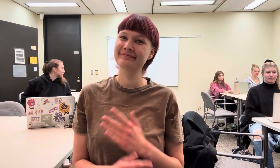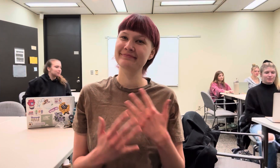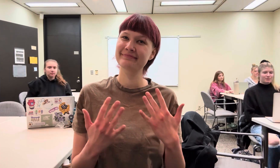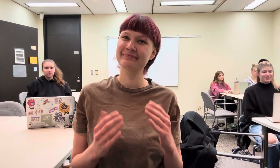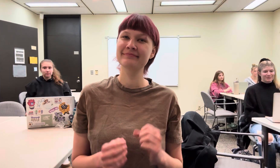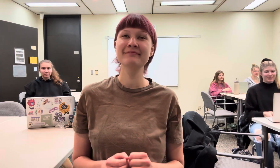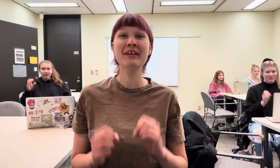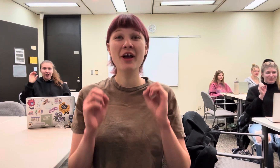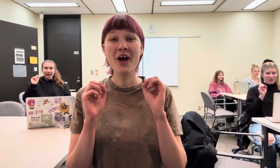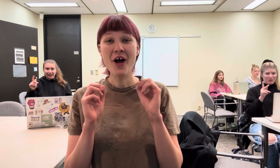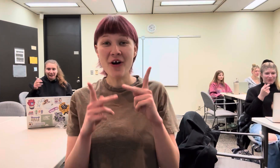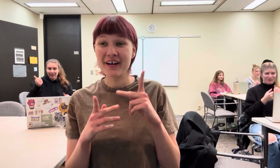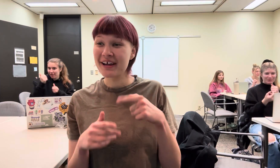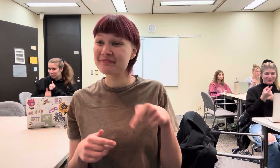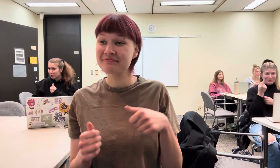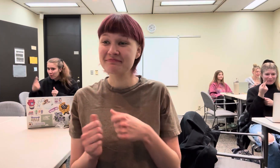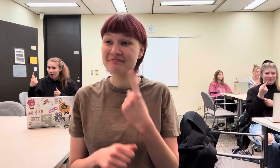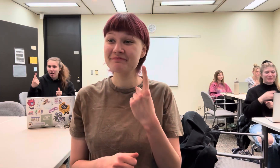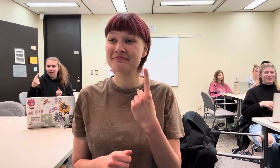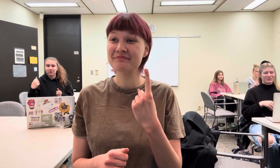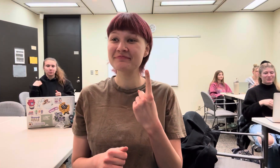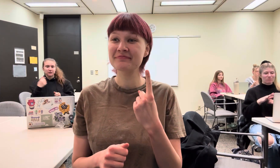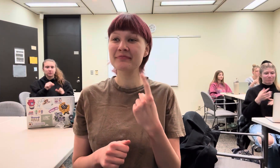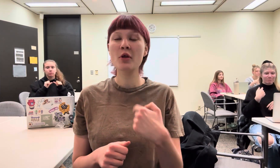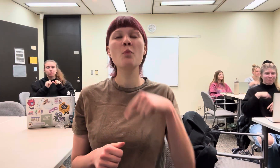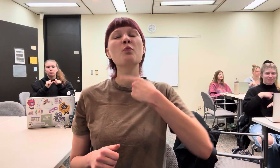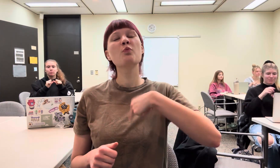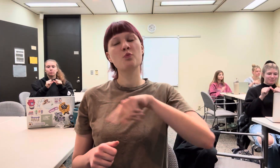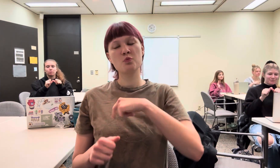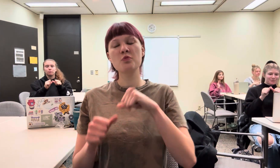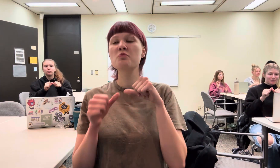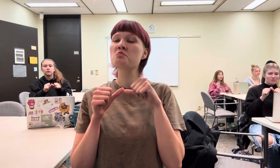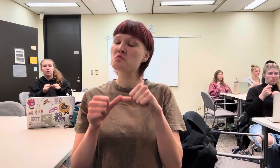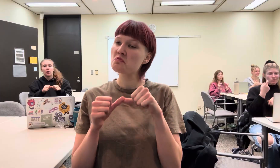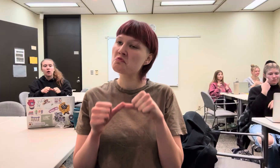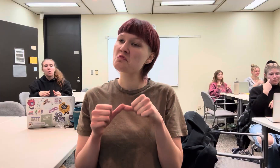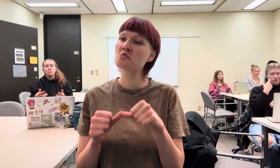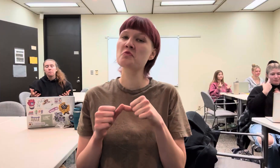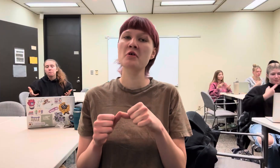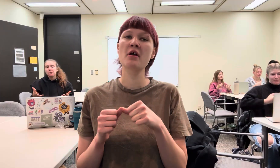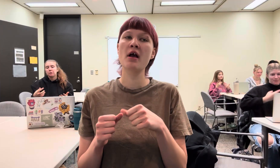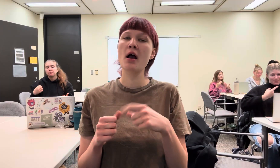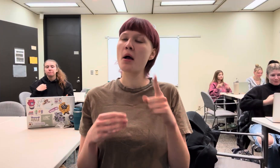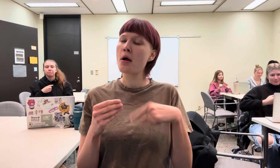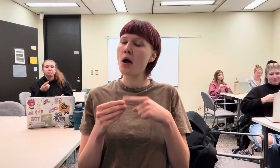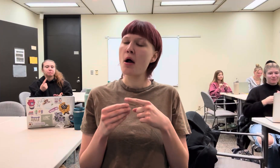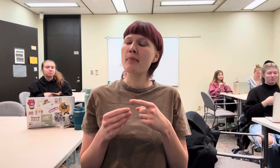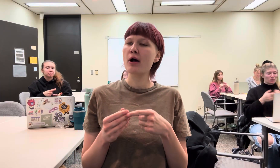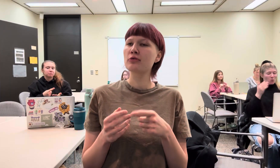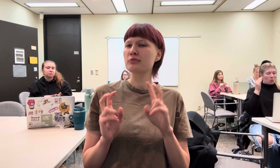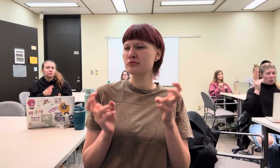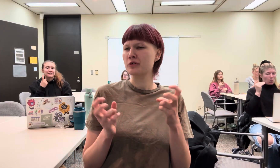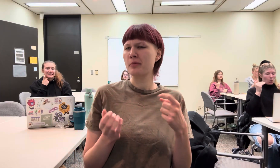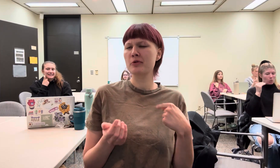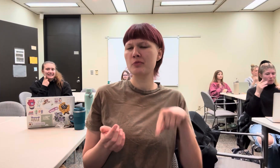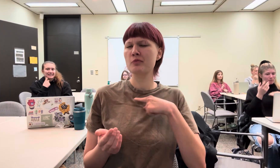Okay, guys, we're going to continue with what we've been talking about a little bit and hopefully making this make a little bit more sense. We're going to hit,